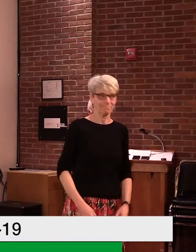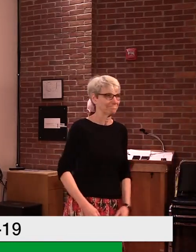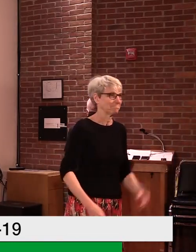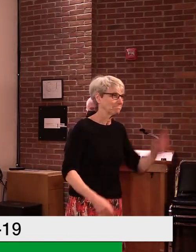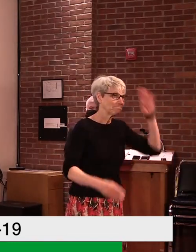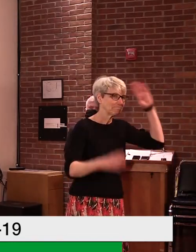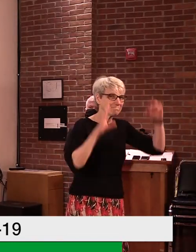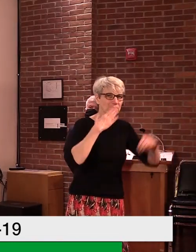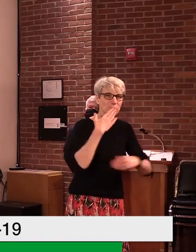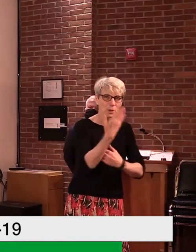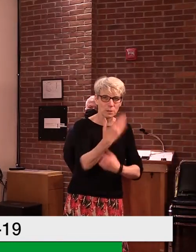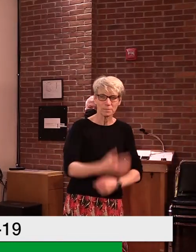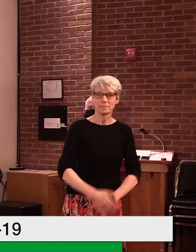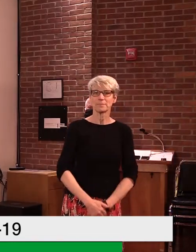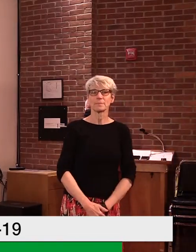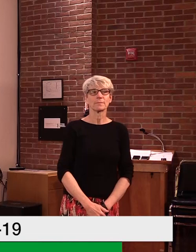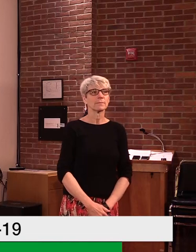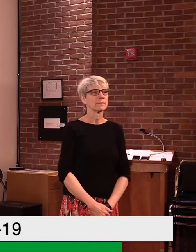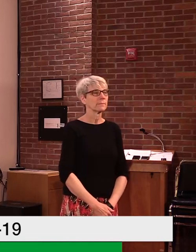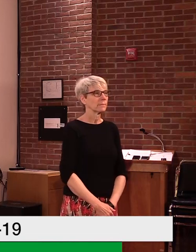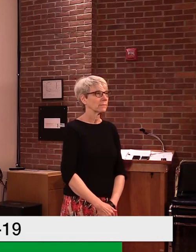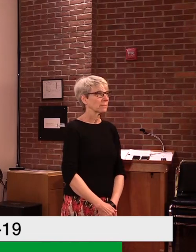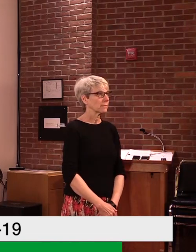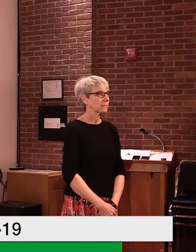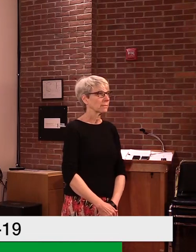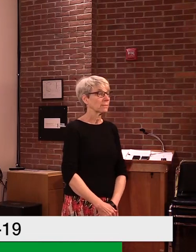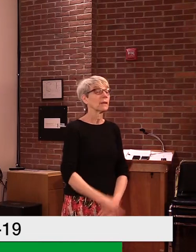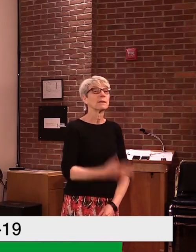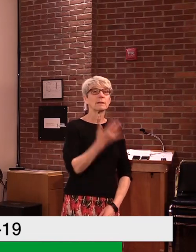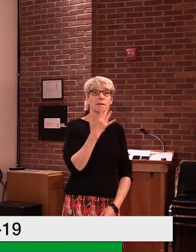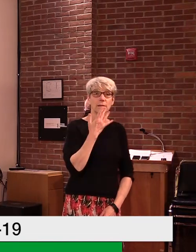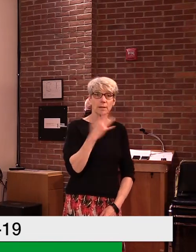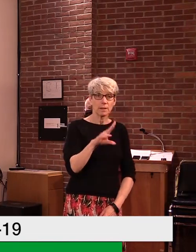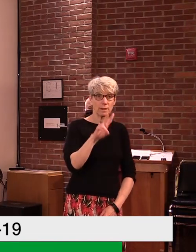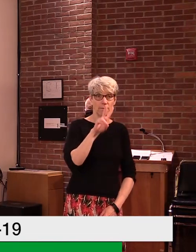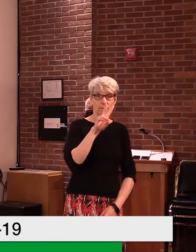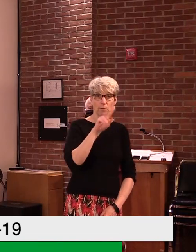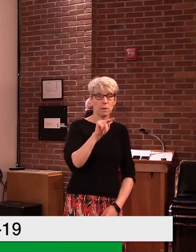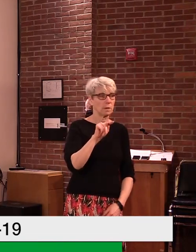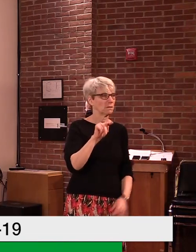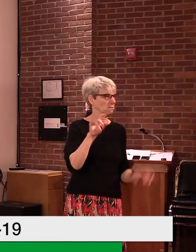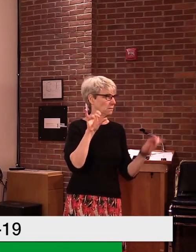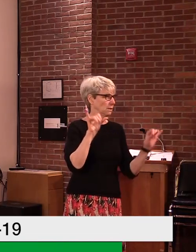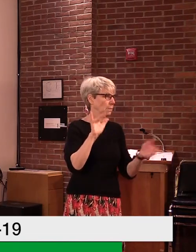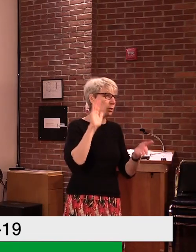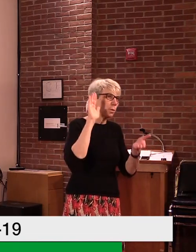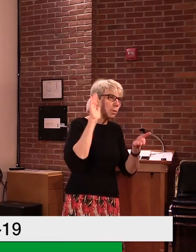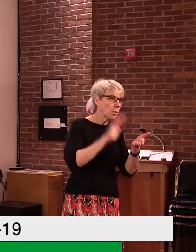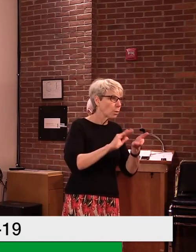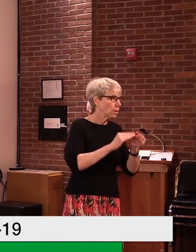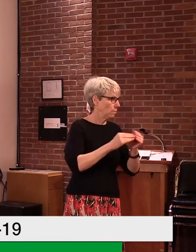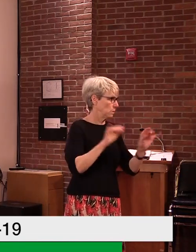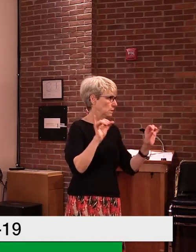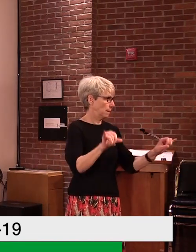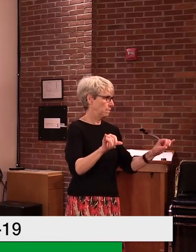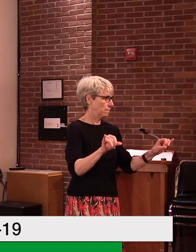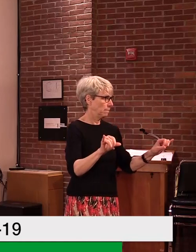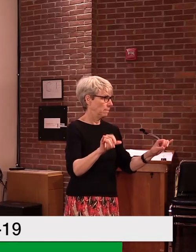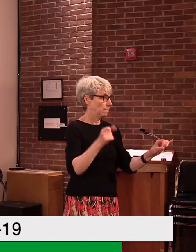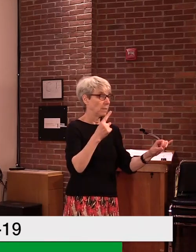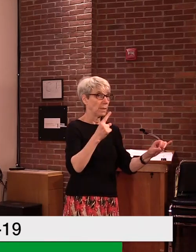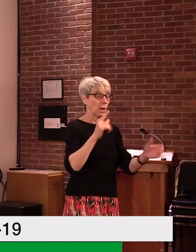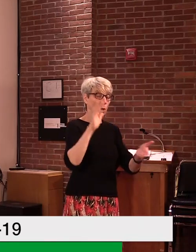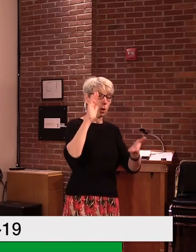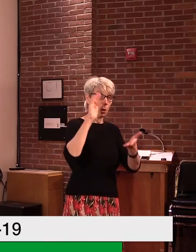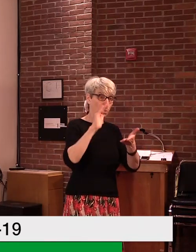Good morning. Vermont is still fortunate to have low levels of virus in our communities, but low is not